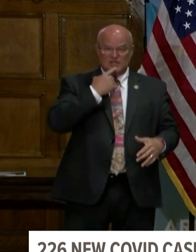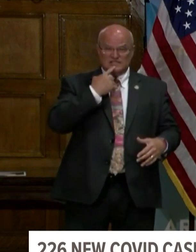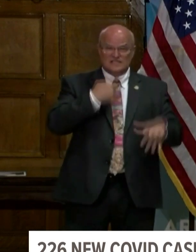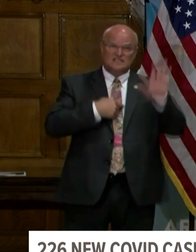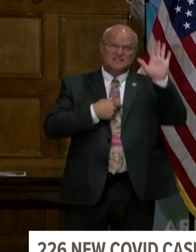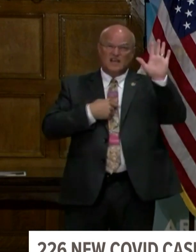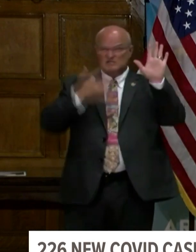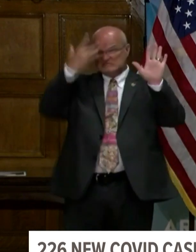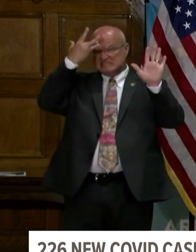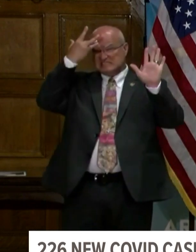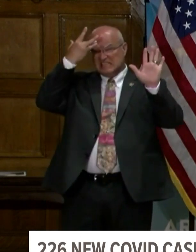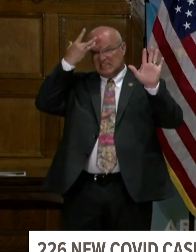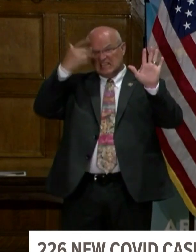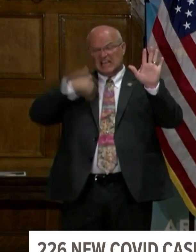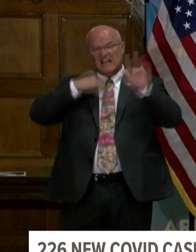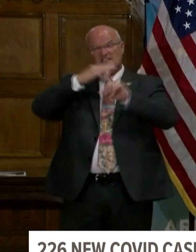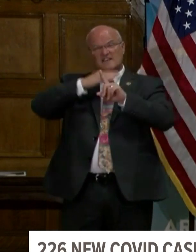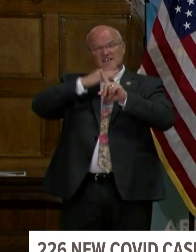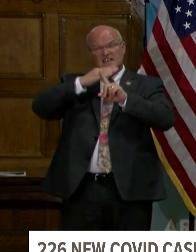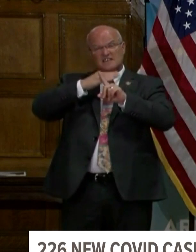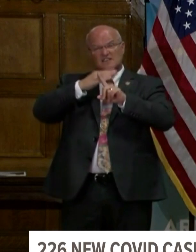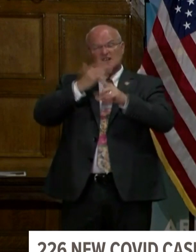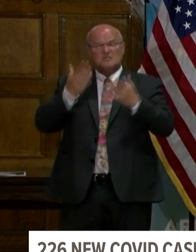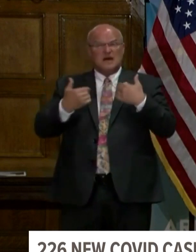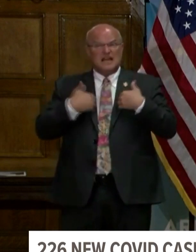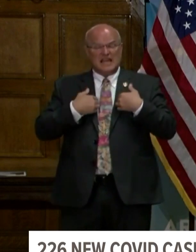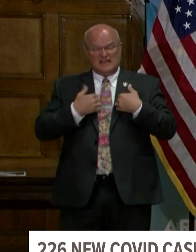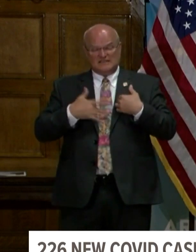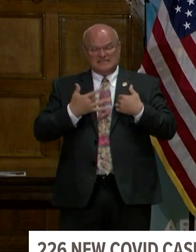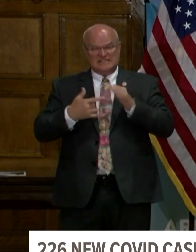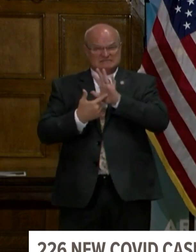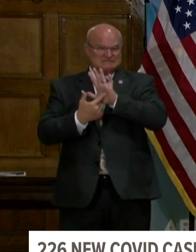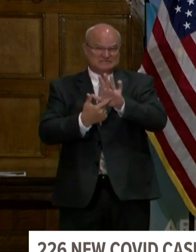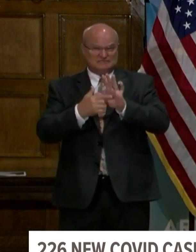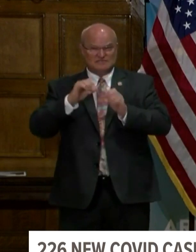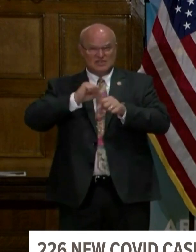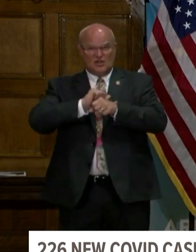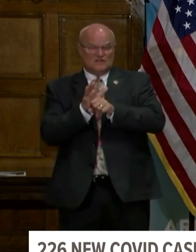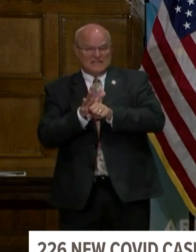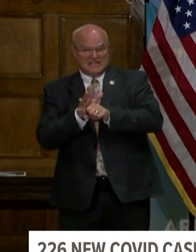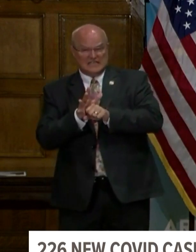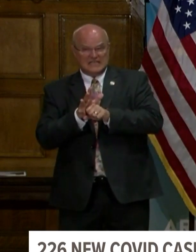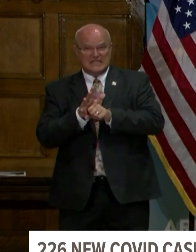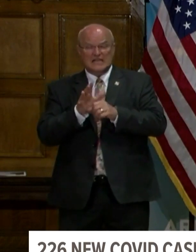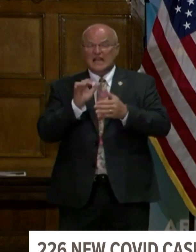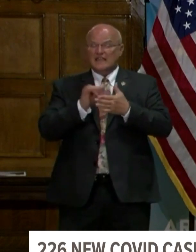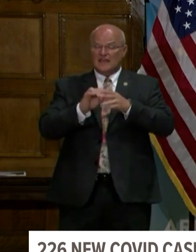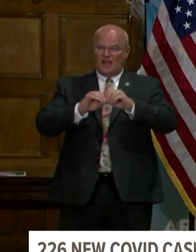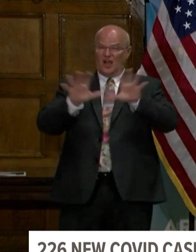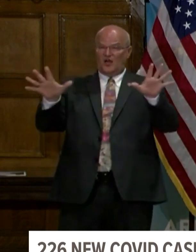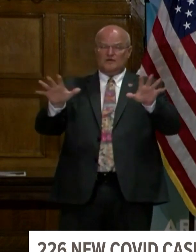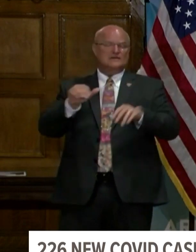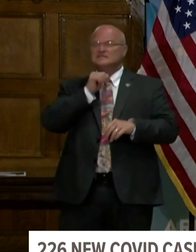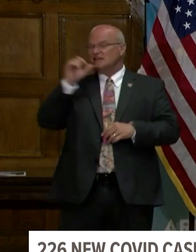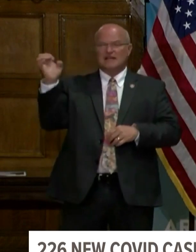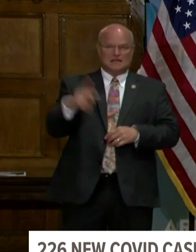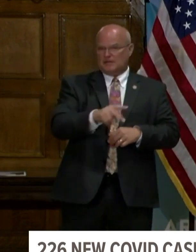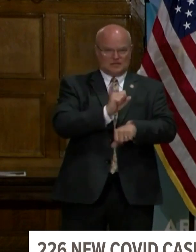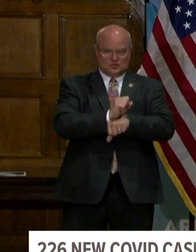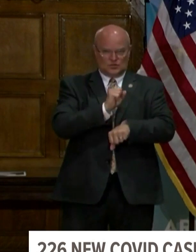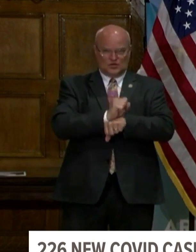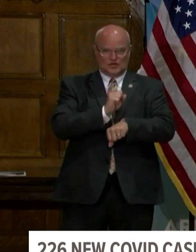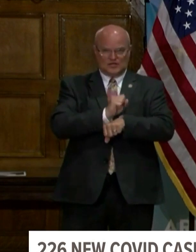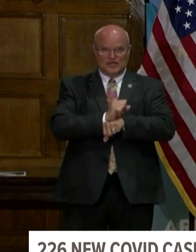am sick, or I've got a fever, or I might have symptoms of COVID-19, that obviously they should not come to